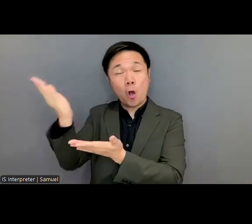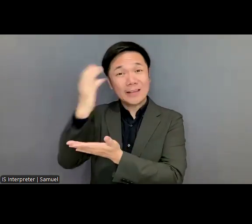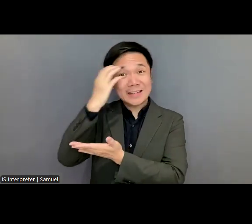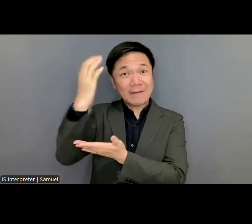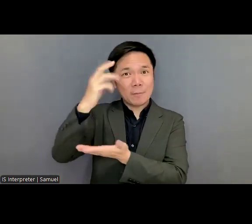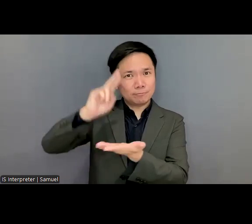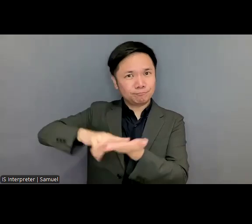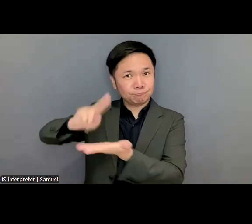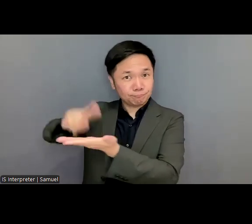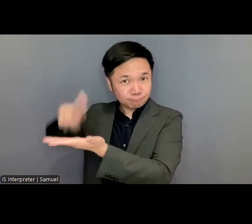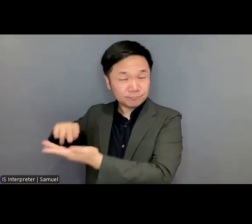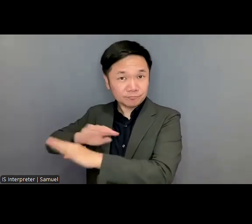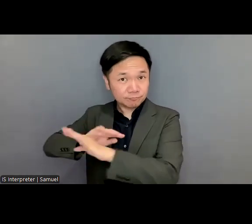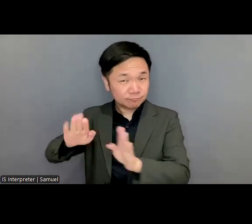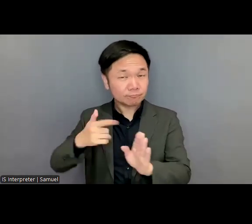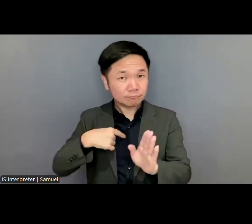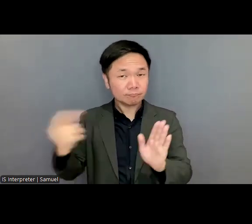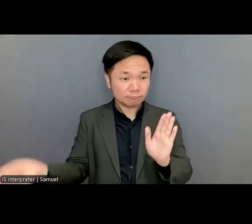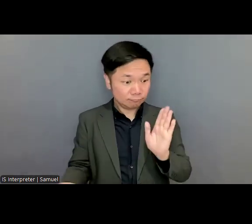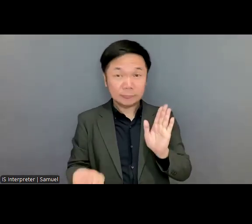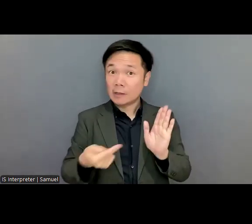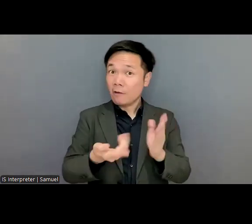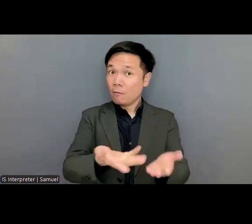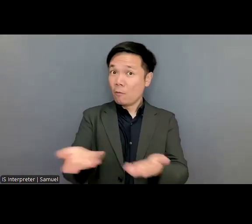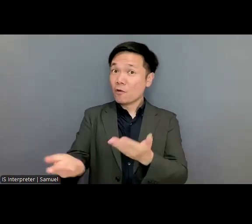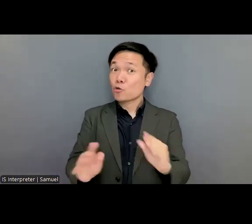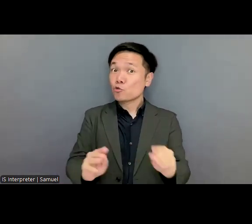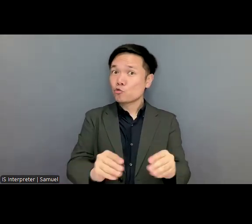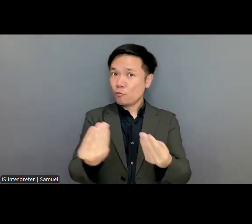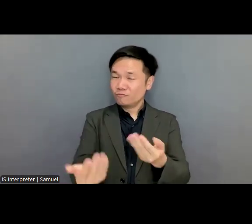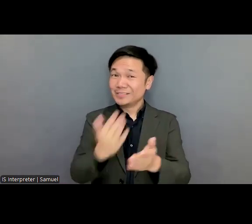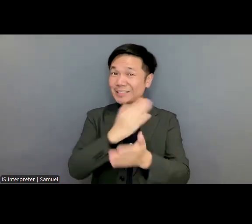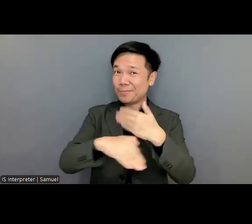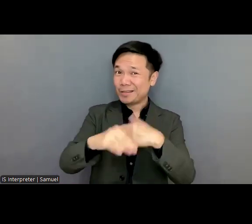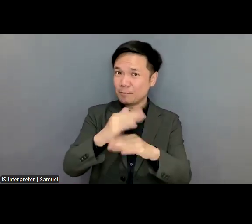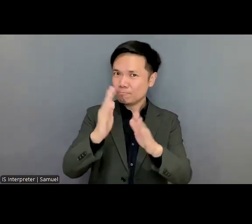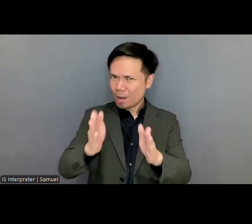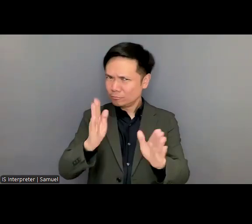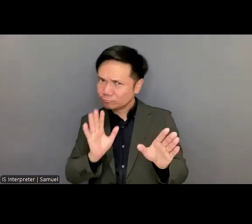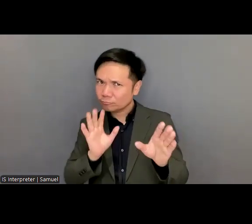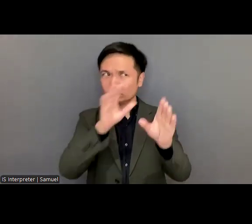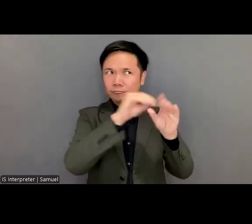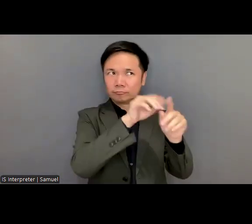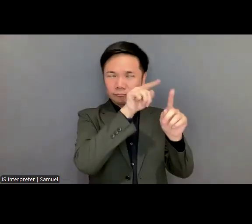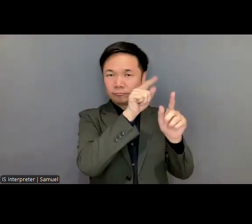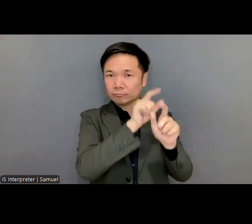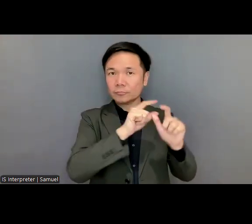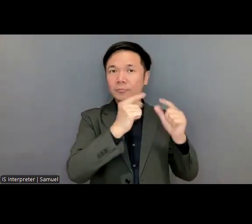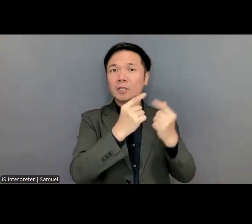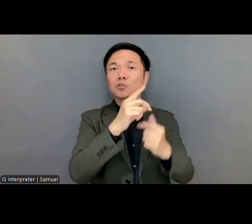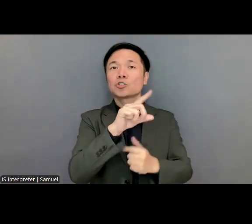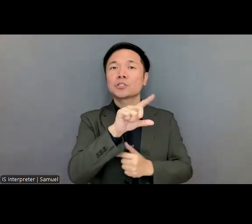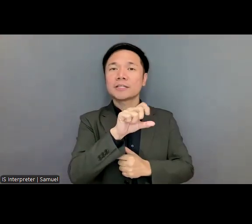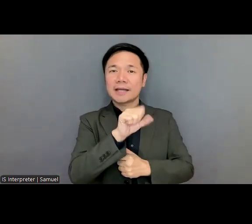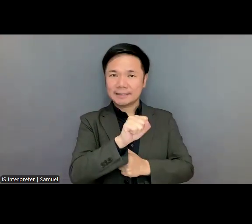have responsibility to ensure the participation of youth with disabilities. And that's why also we are doing this